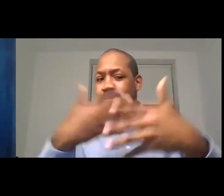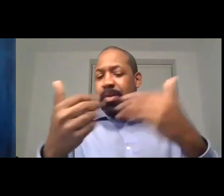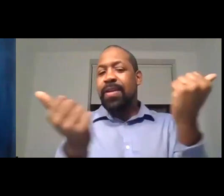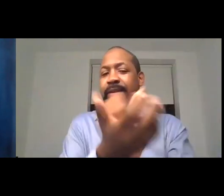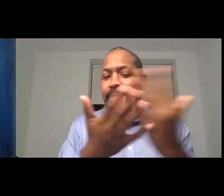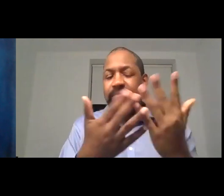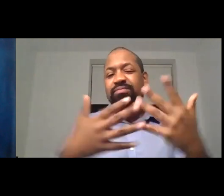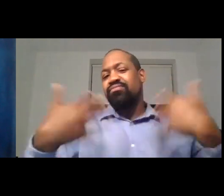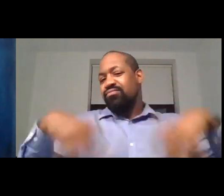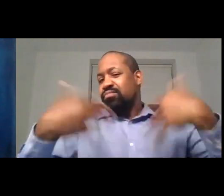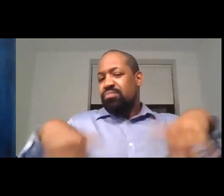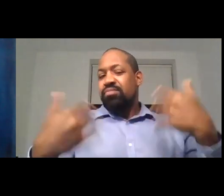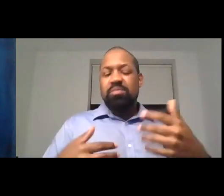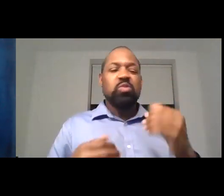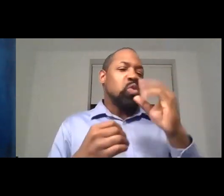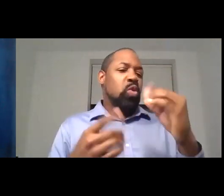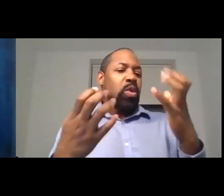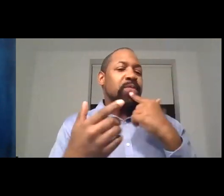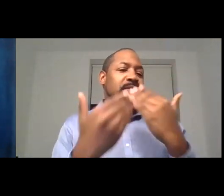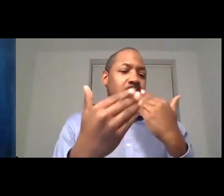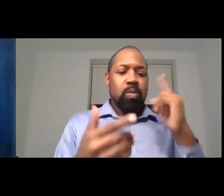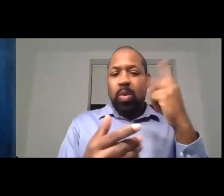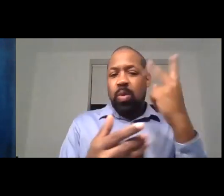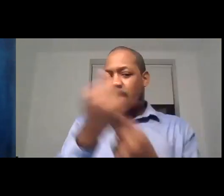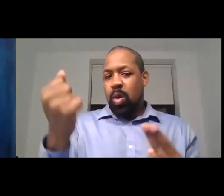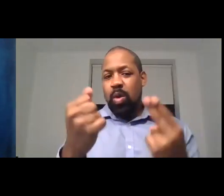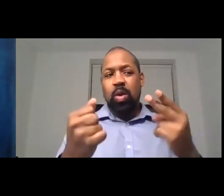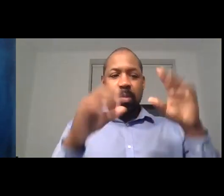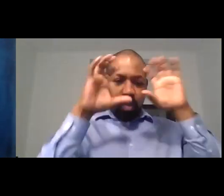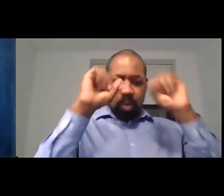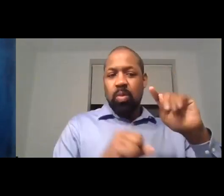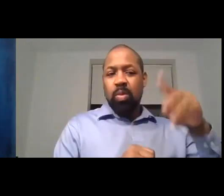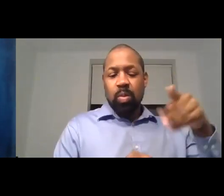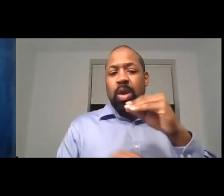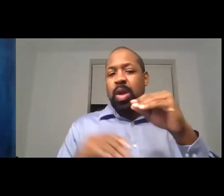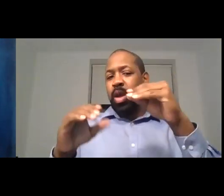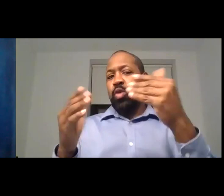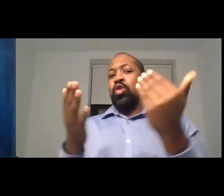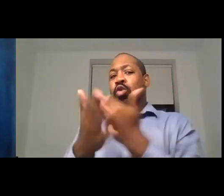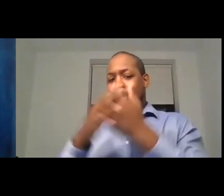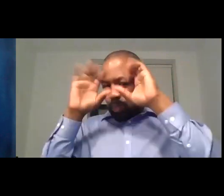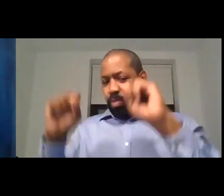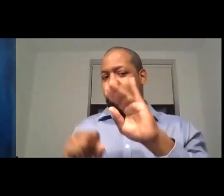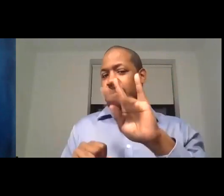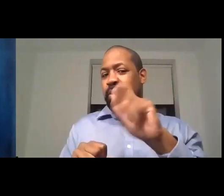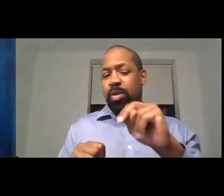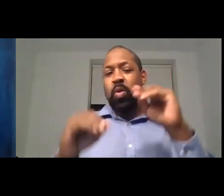big day to the transfer of power. And so all of those that was involved with that. So